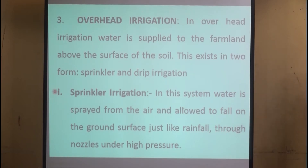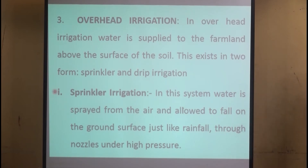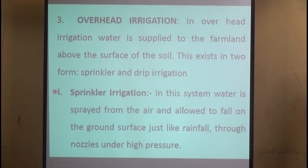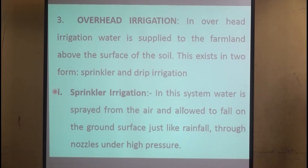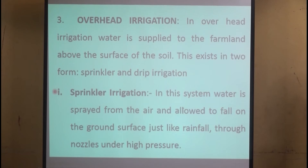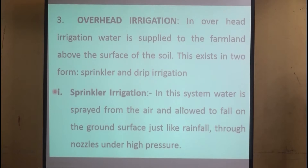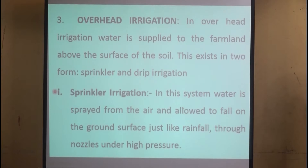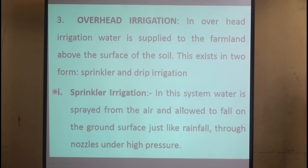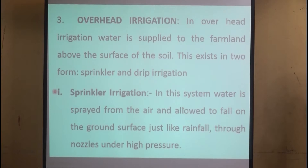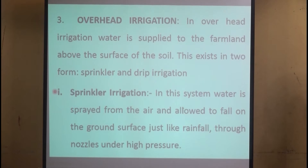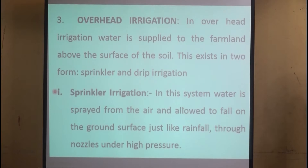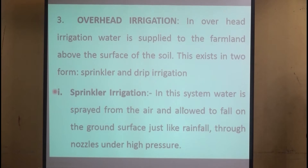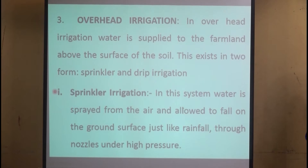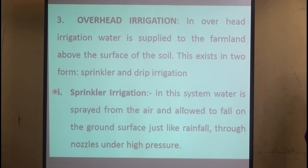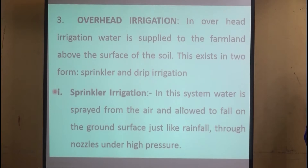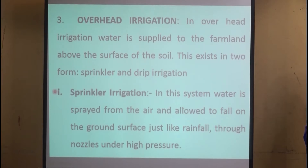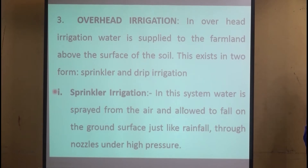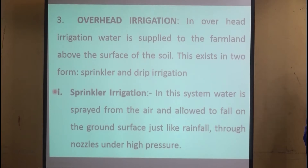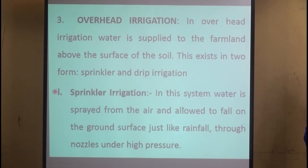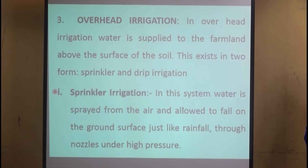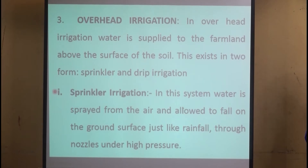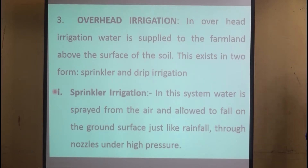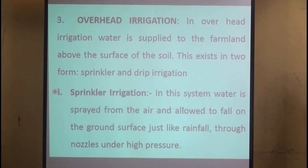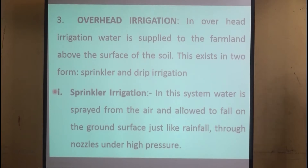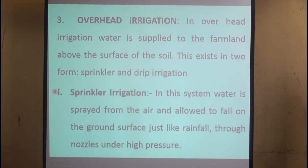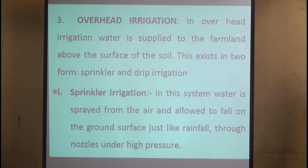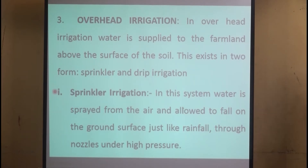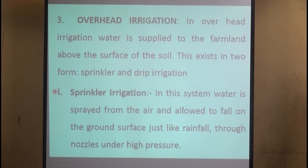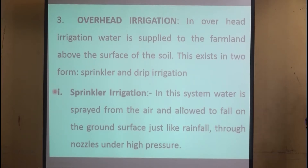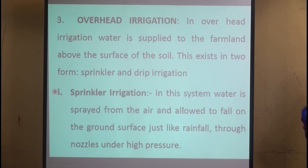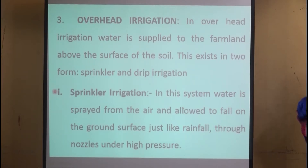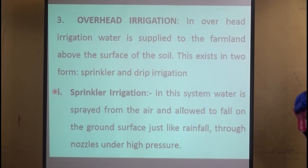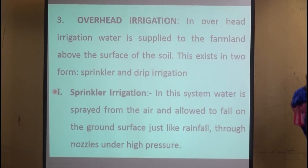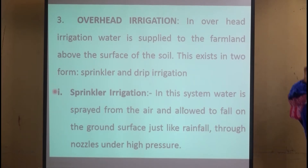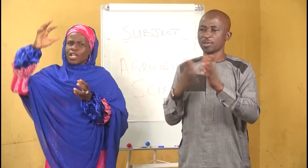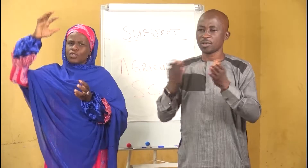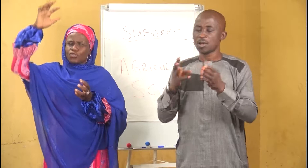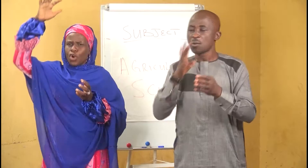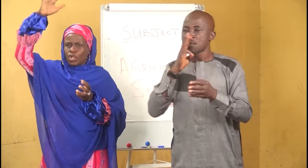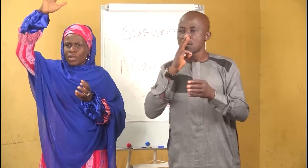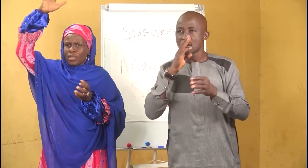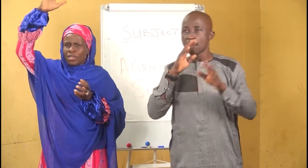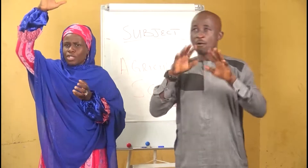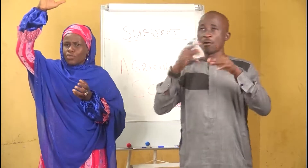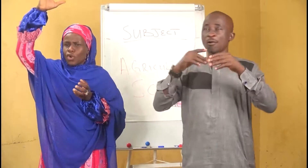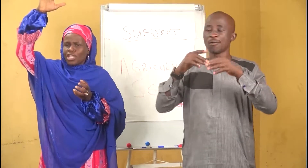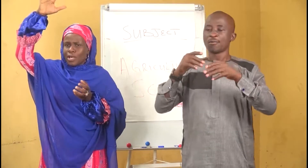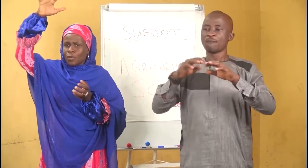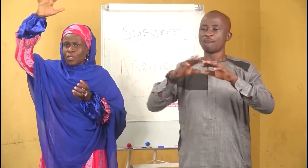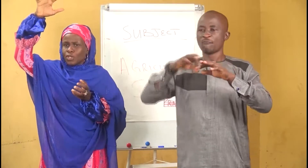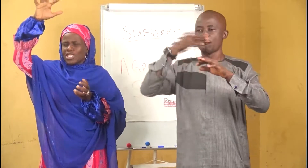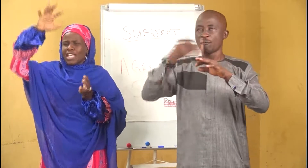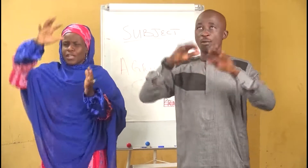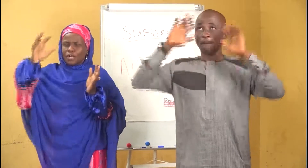just like rainfall through nozzles under high pressure. Here we said water, they are allowed to fall. They will fall